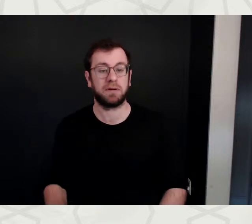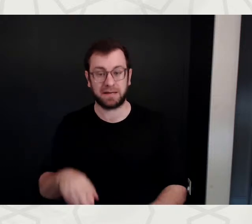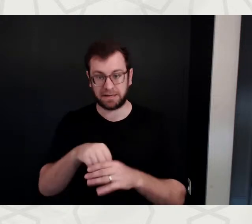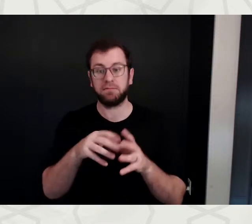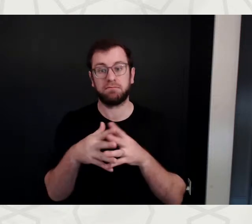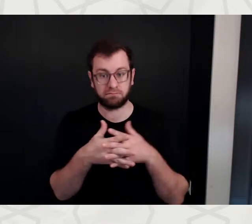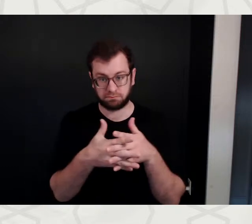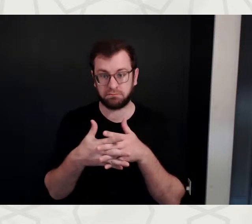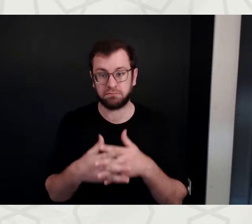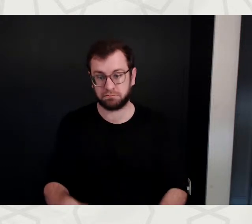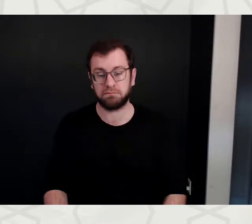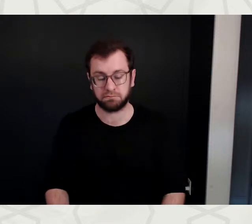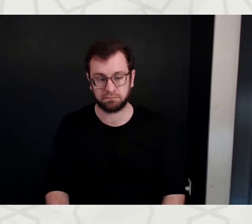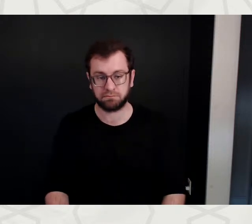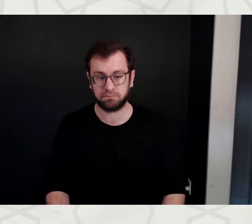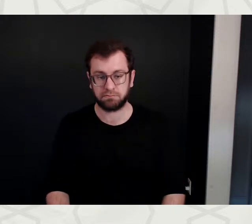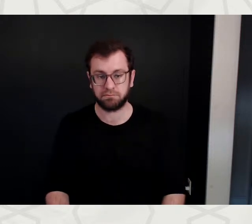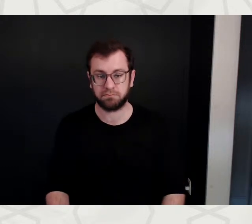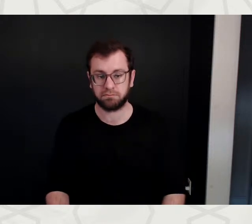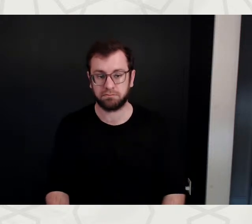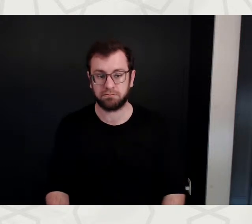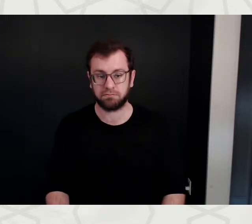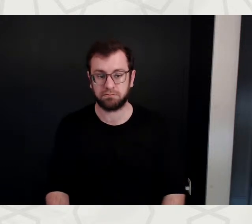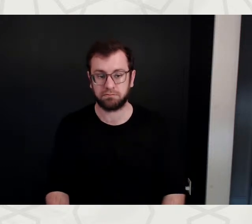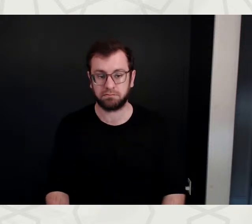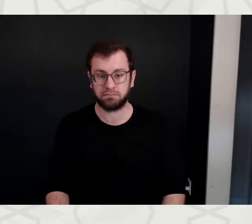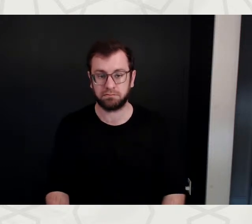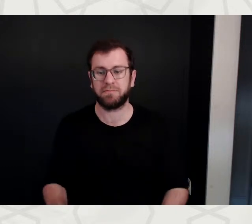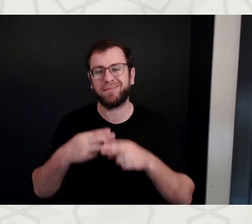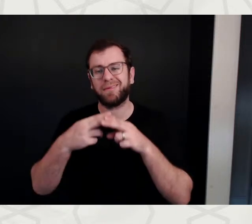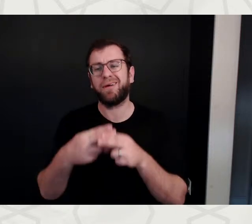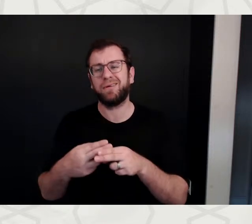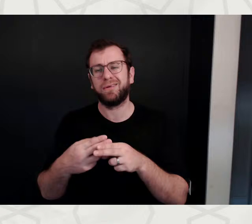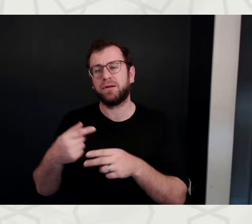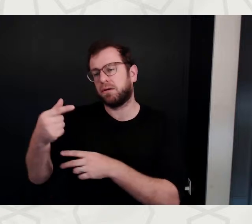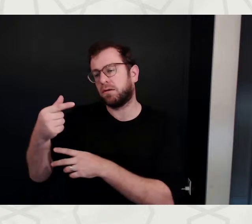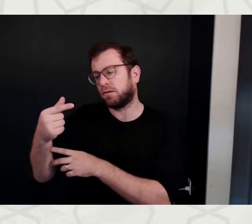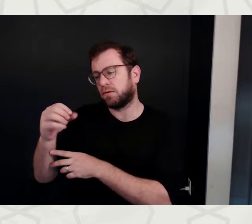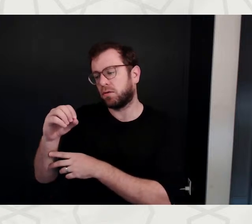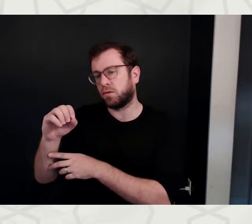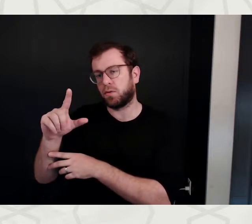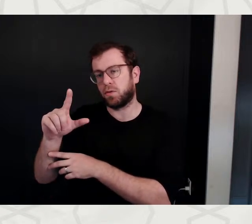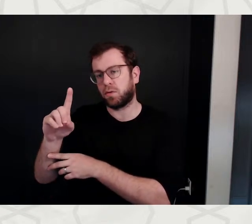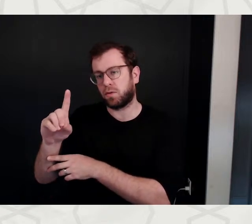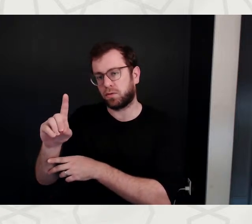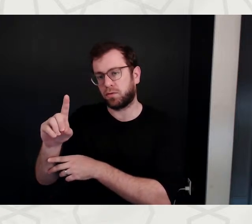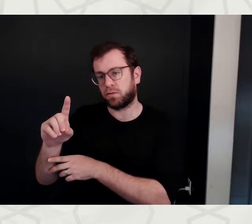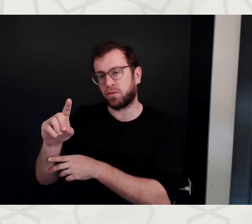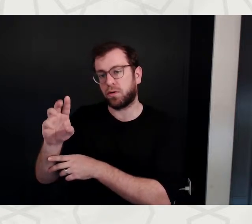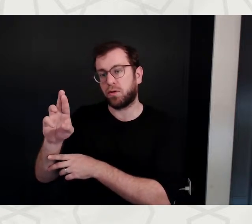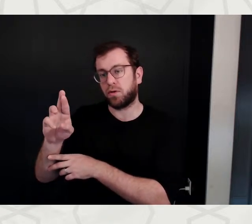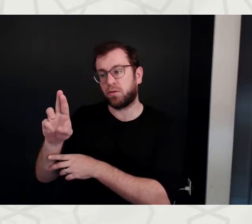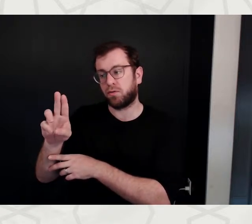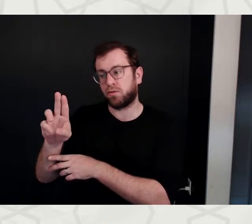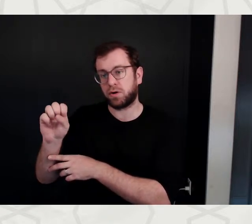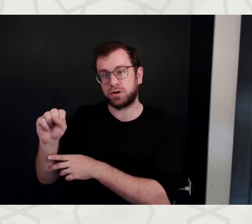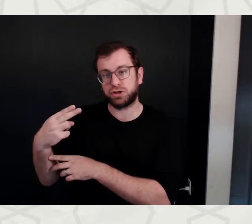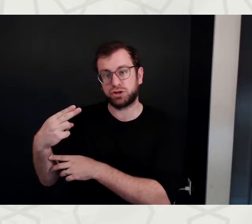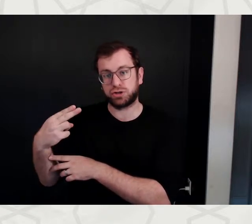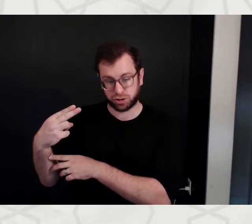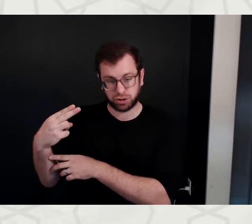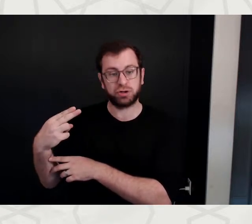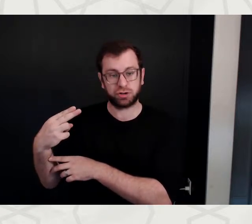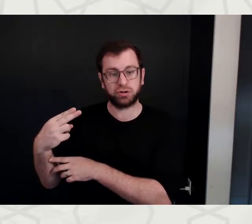USA during what is called the Gold Rush in 1846. The native tribes